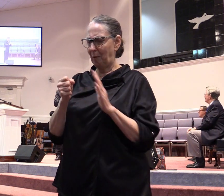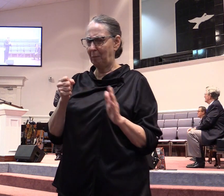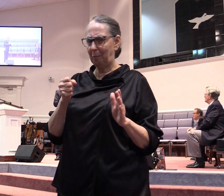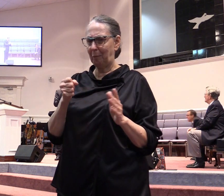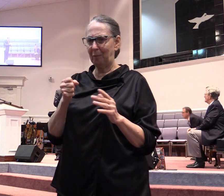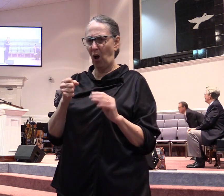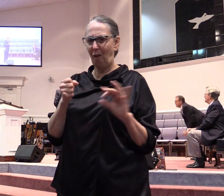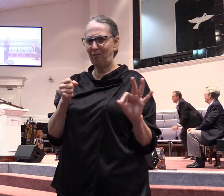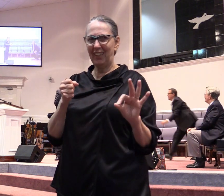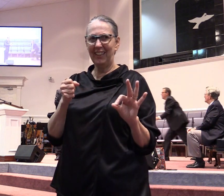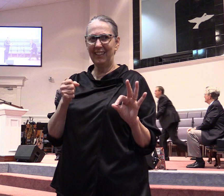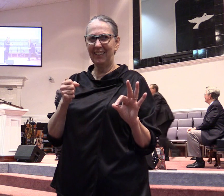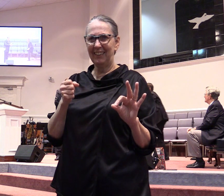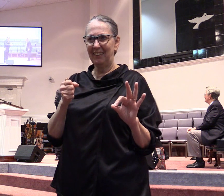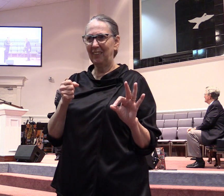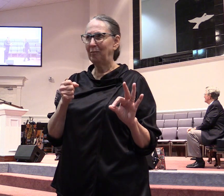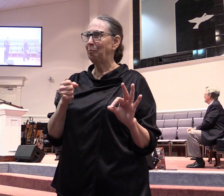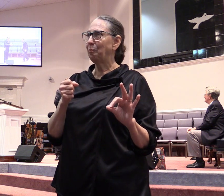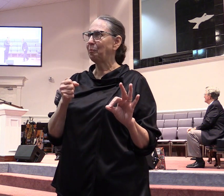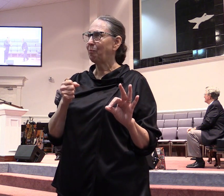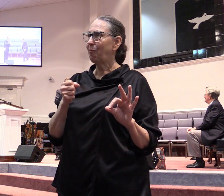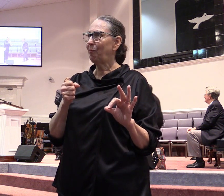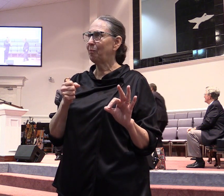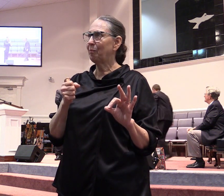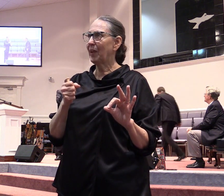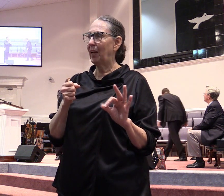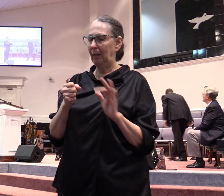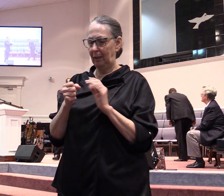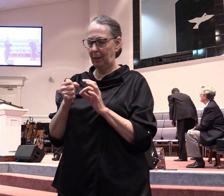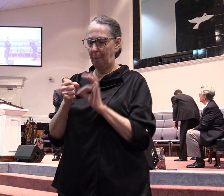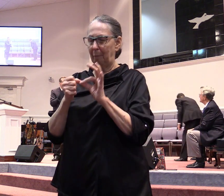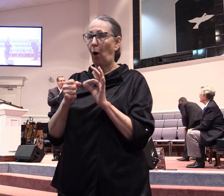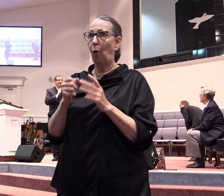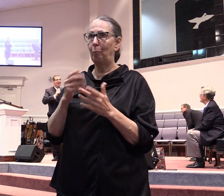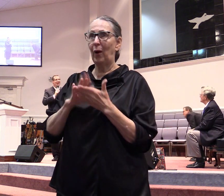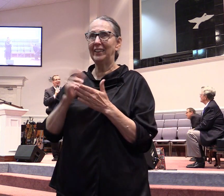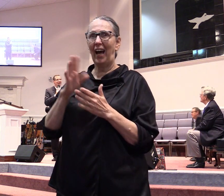have. Man, you need some breath mints. Praise God, I'm back.